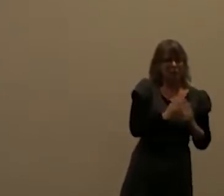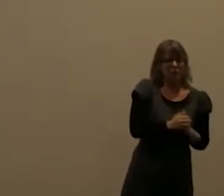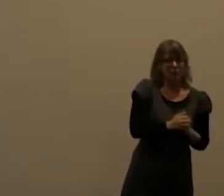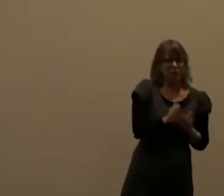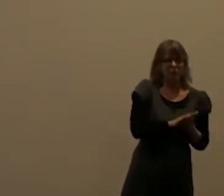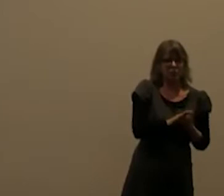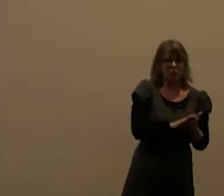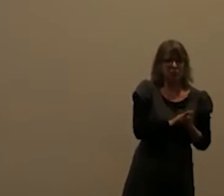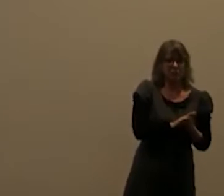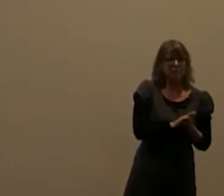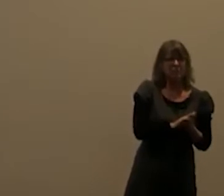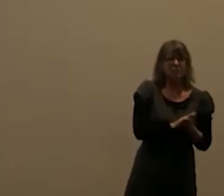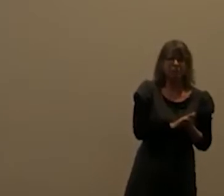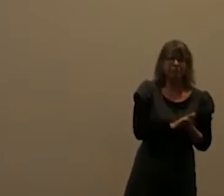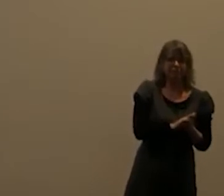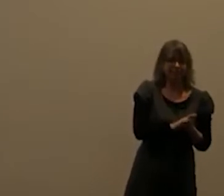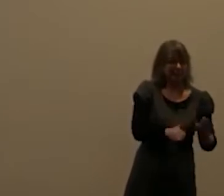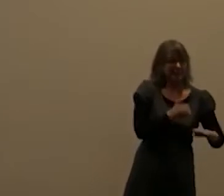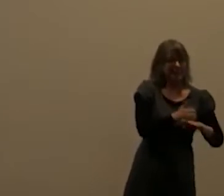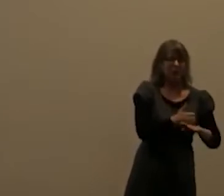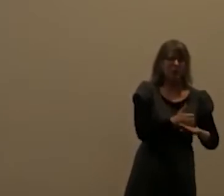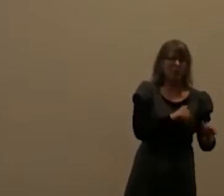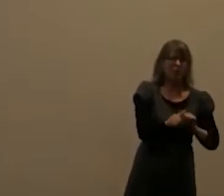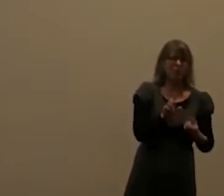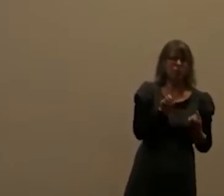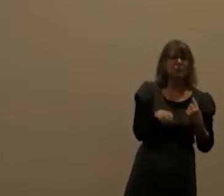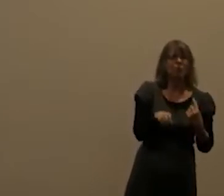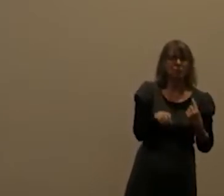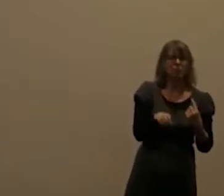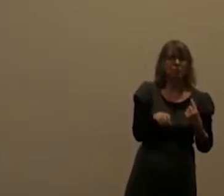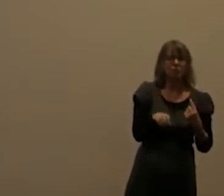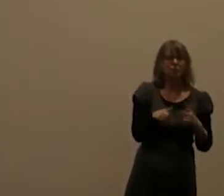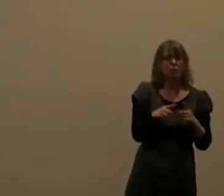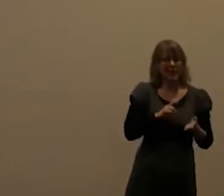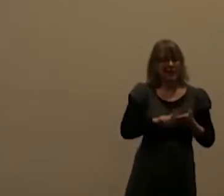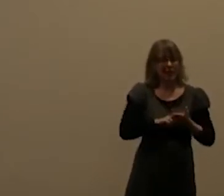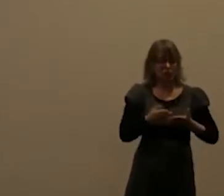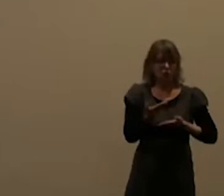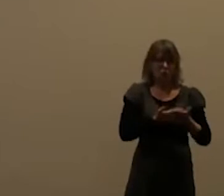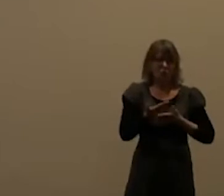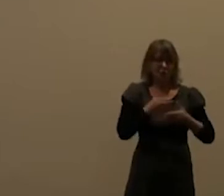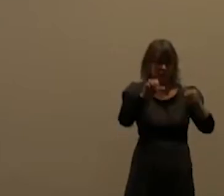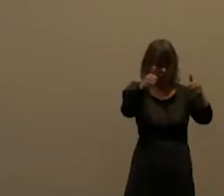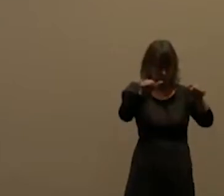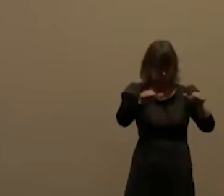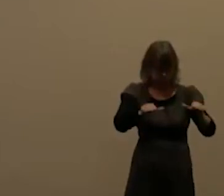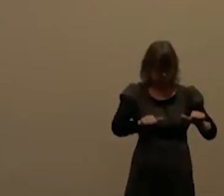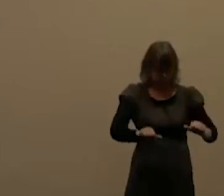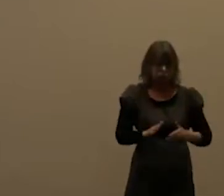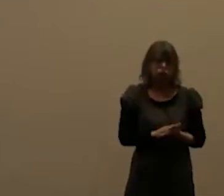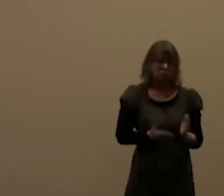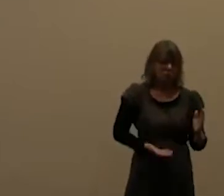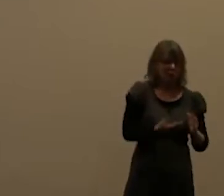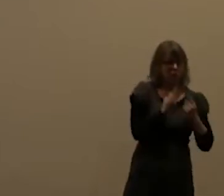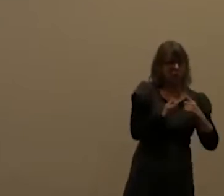custom hard-coded message below that, maybe with a follow-up question. You can just follow the natural conversation path to build out your bot.